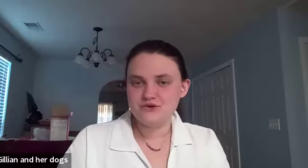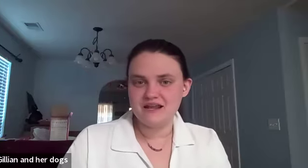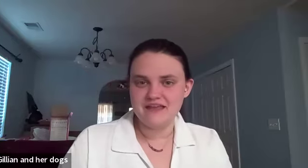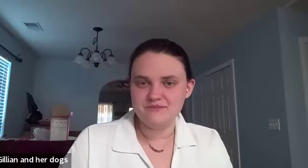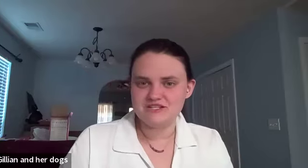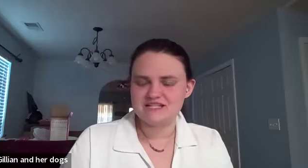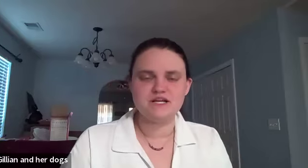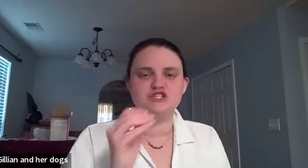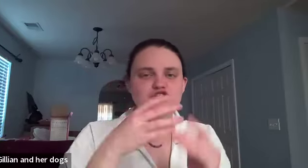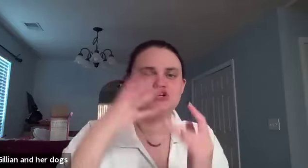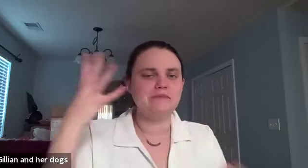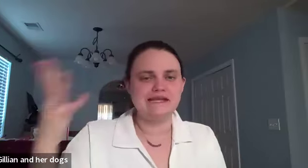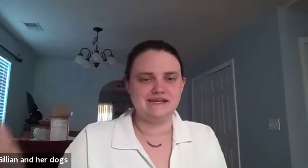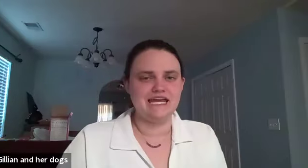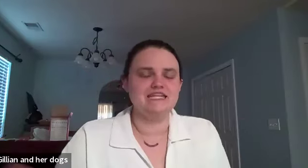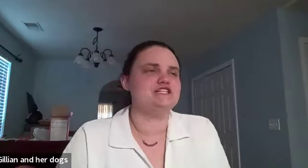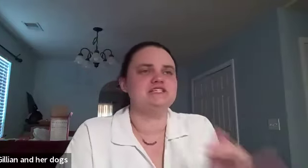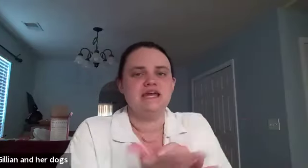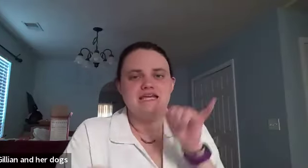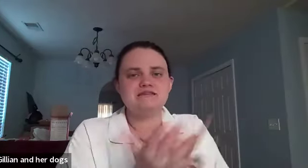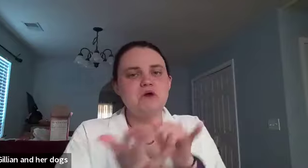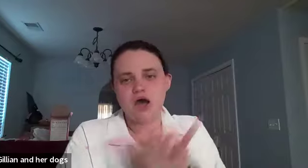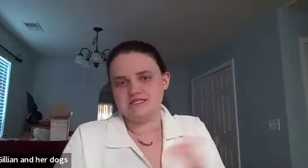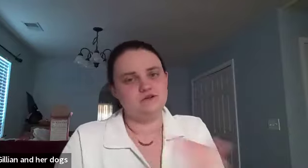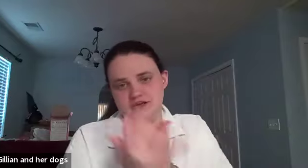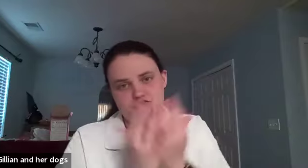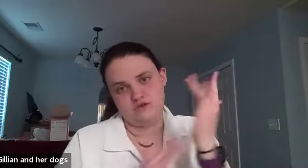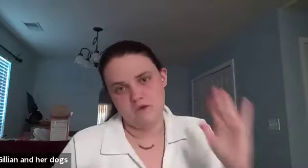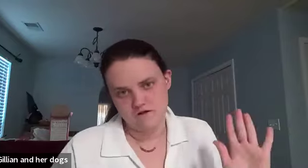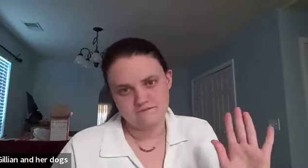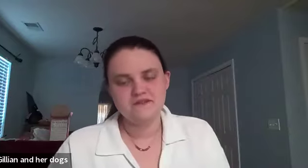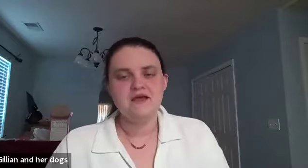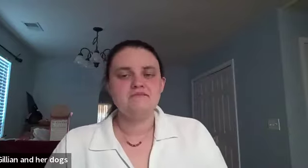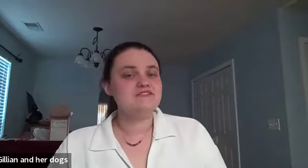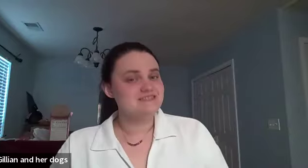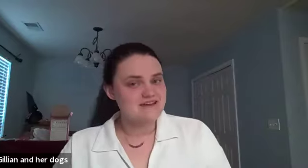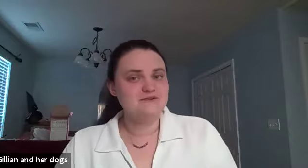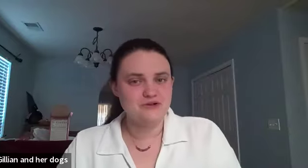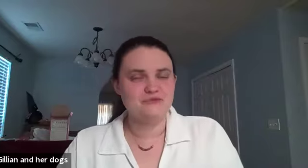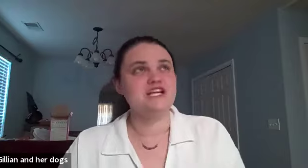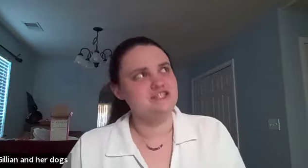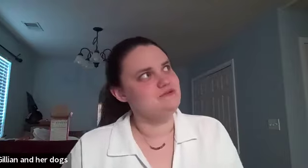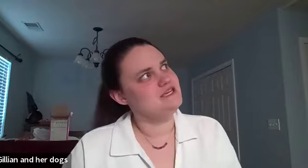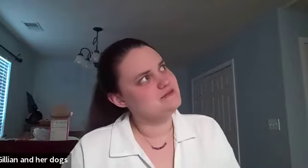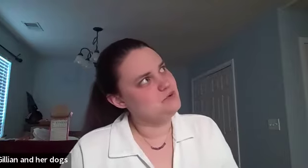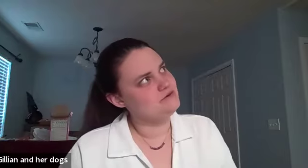food and the animal signs because there's just so many and it's impossible to get through them all. But the sign for bread, which I do think is important